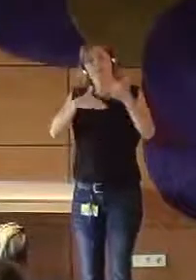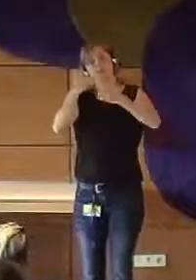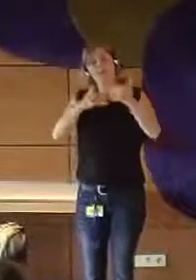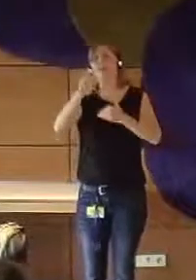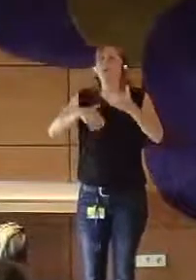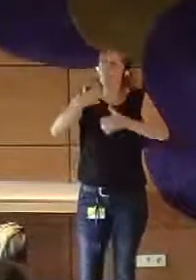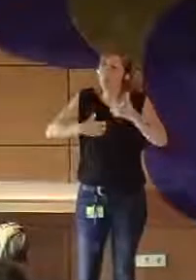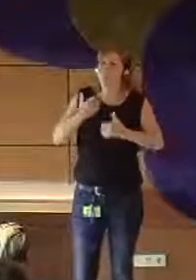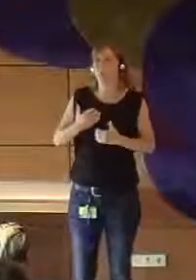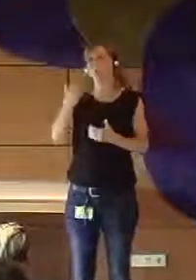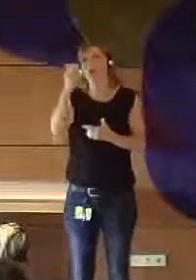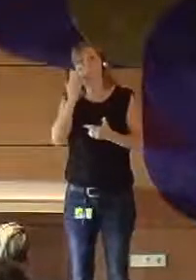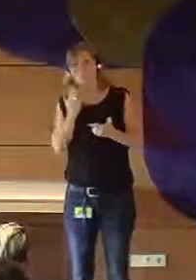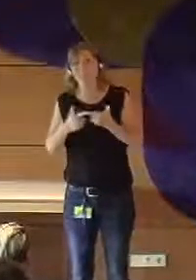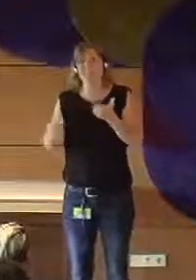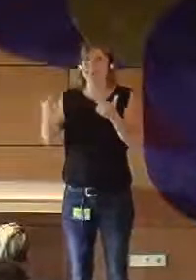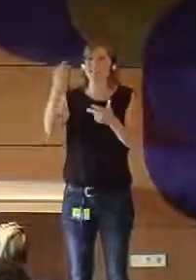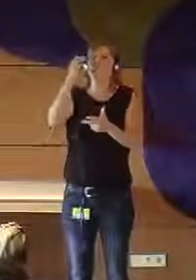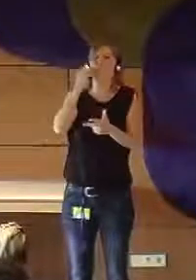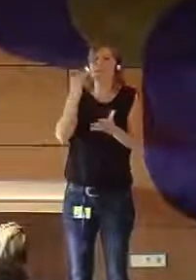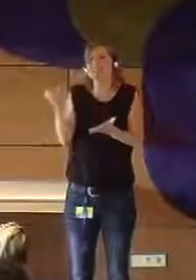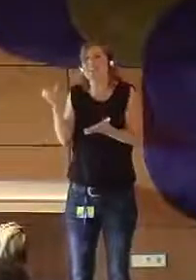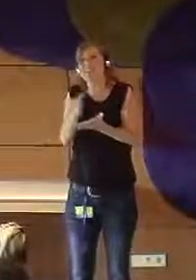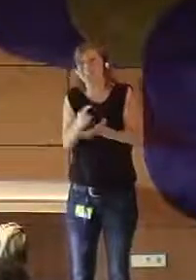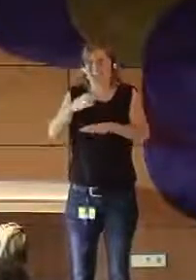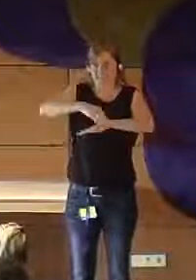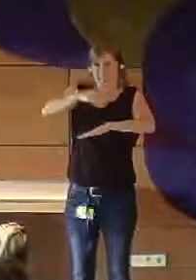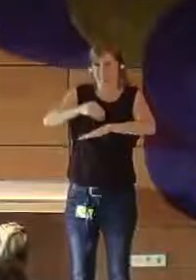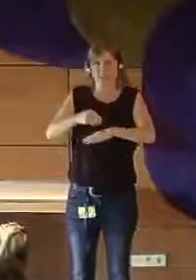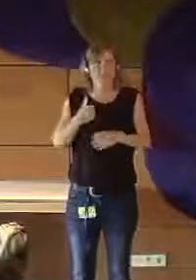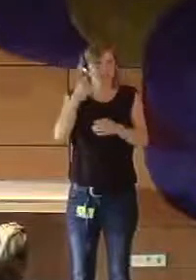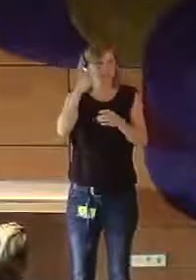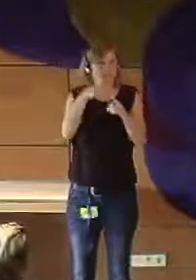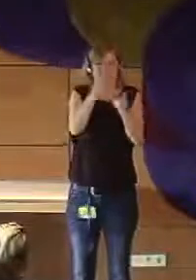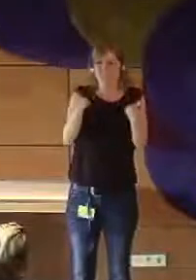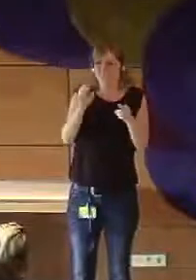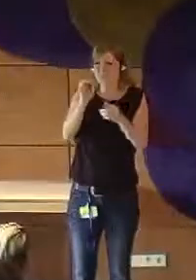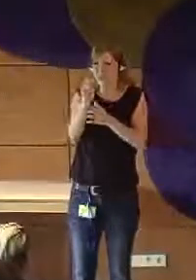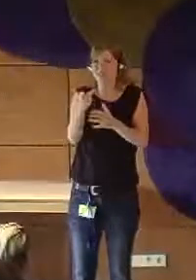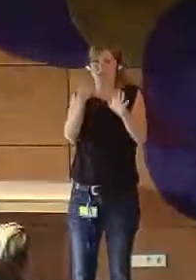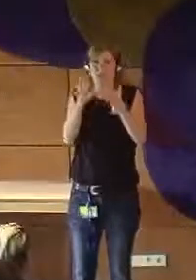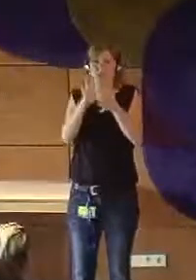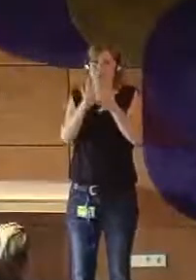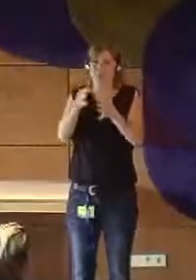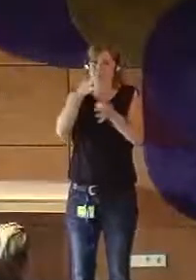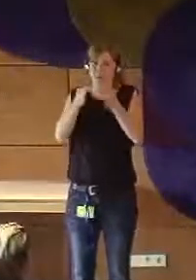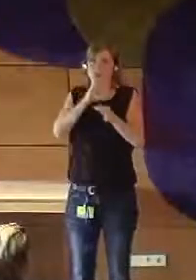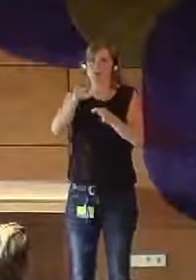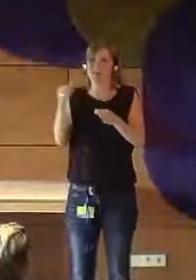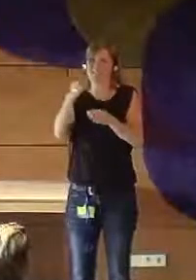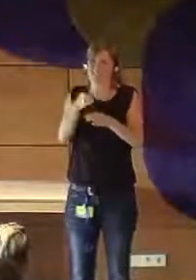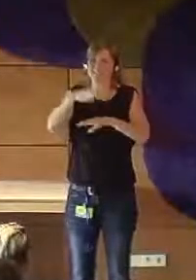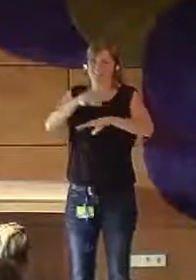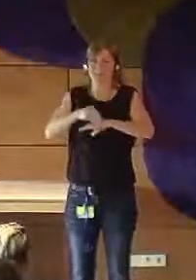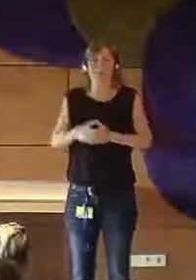hormone replacement therapy because I know a number of you have had questions about these. Touch on fertility because it's something that a